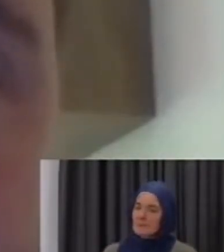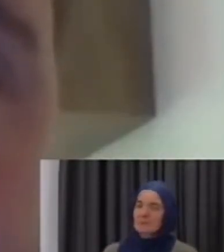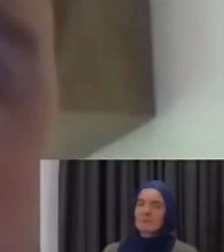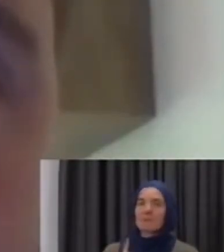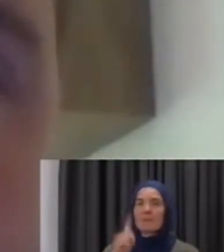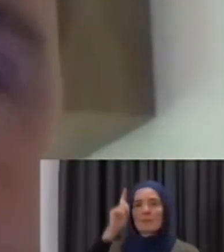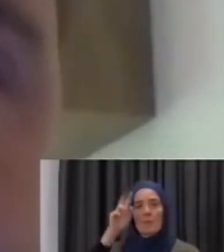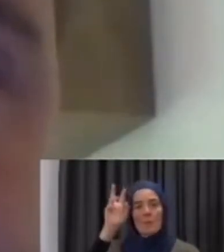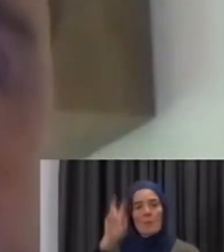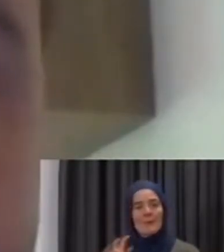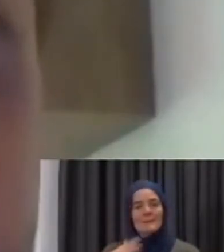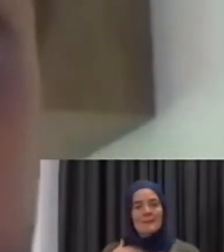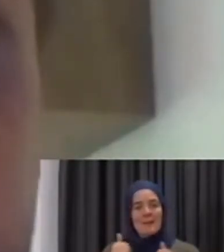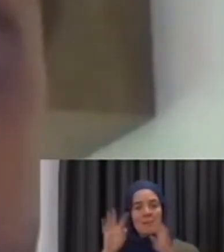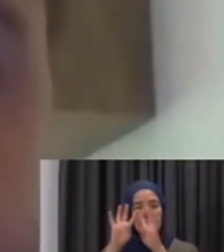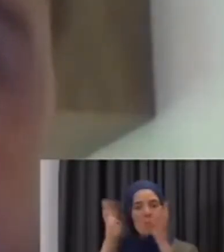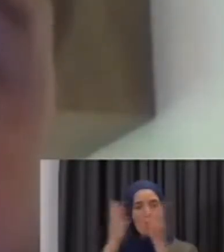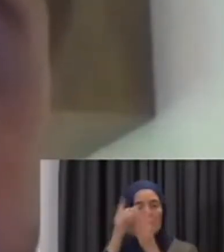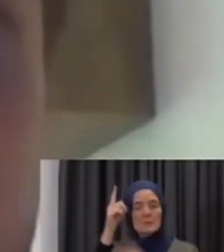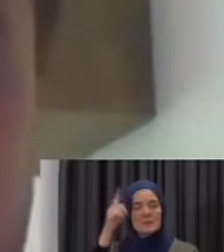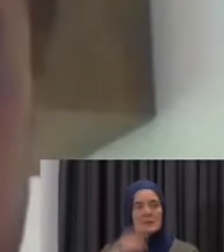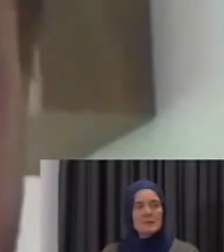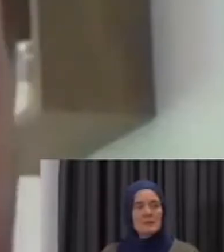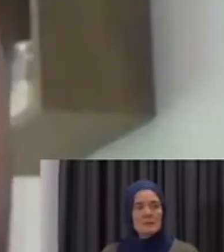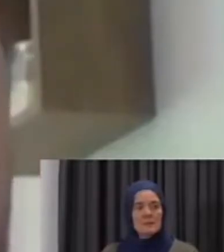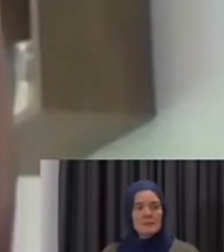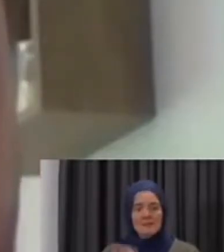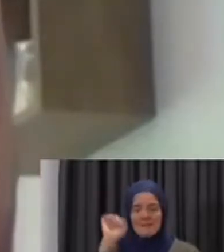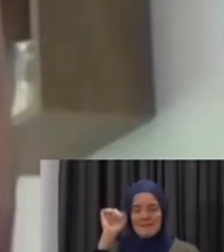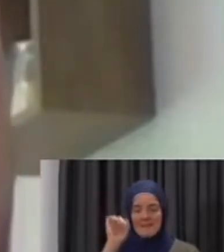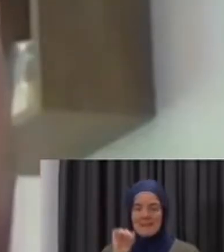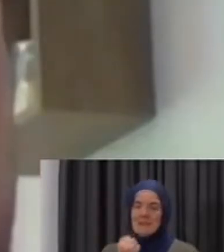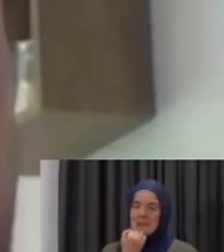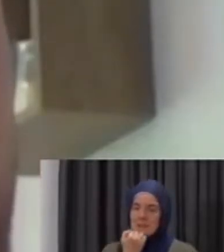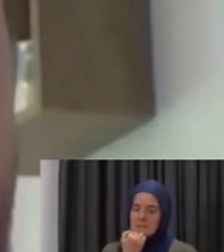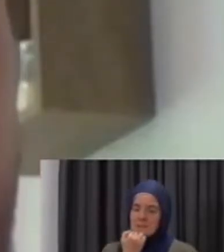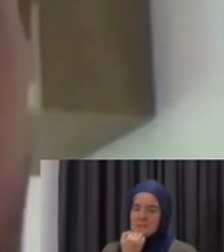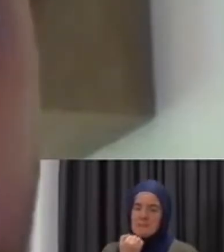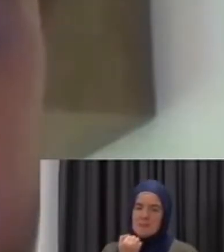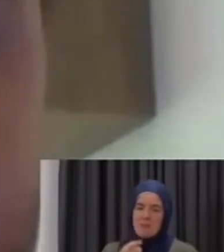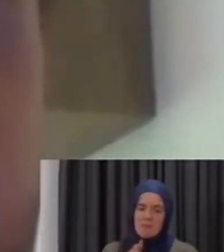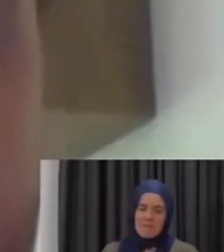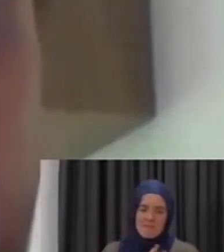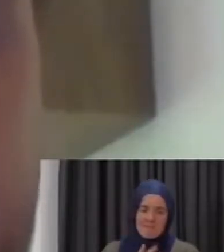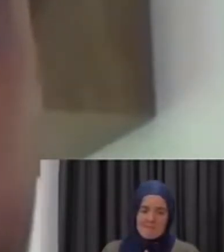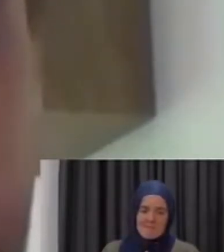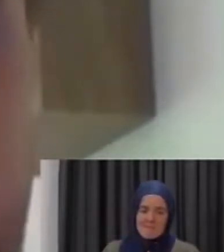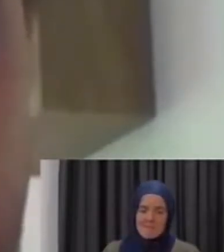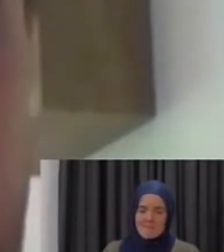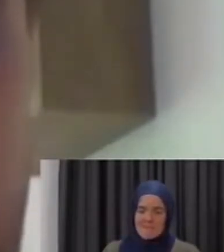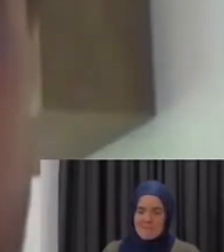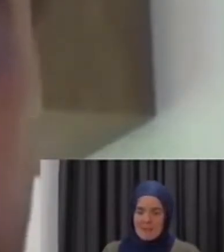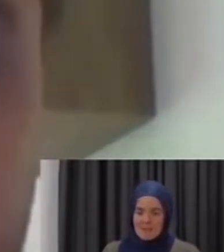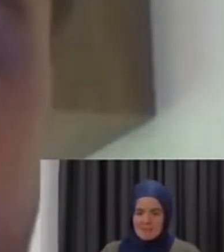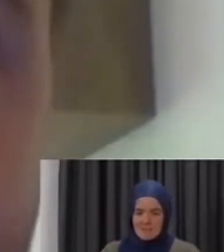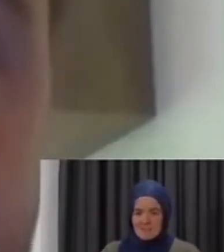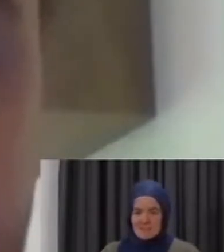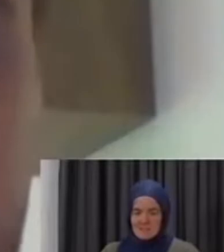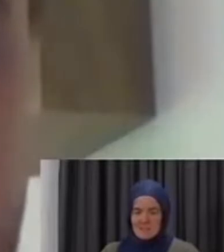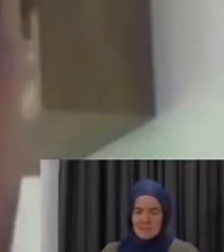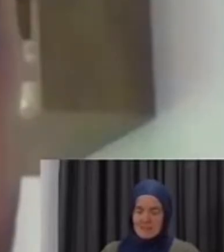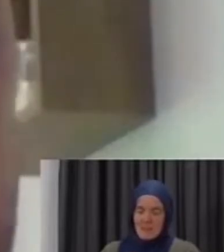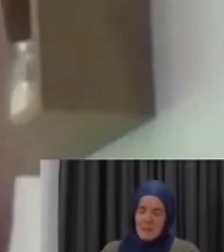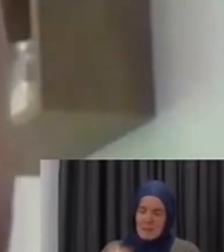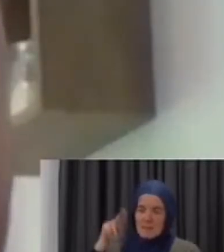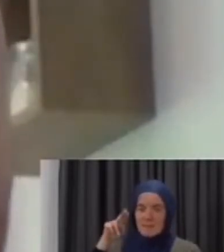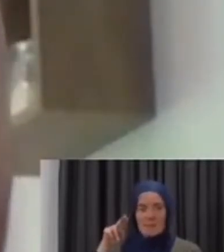at the University Health Board is now starting to see a spike in cases of COVID-19. Do you believe there is a link between these cases